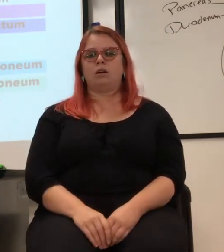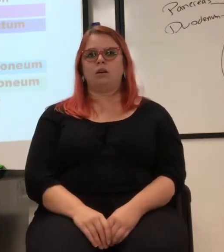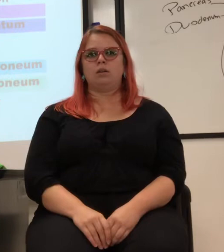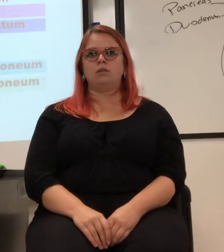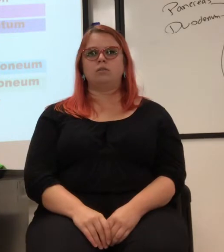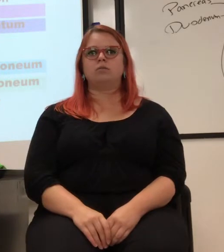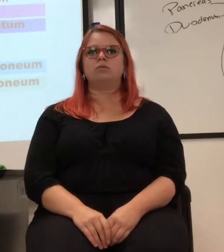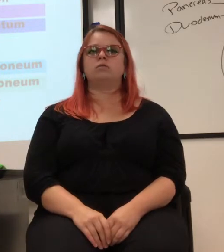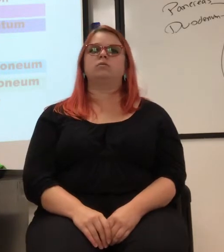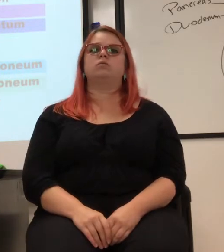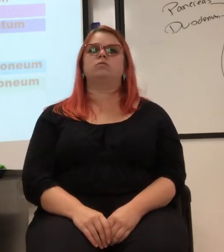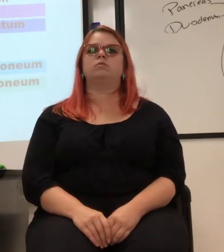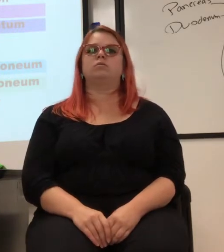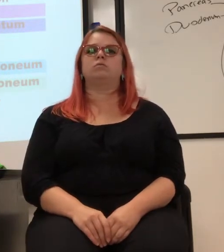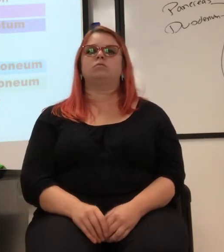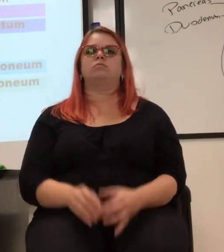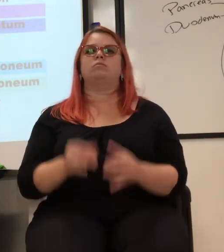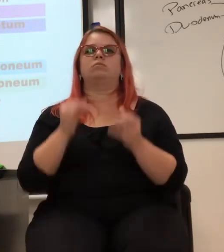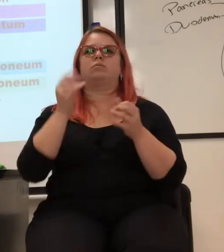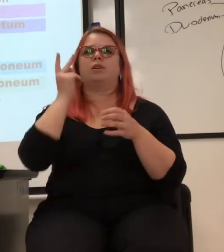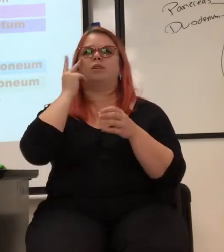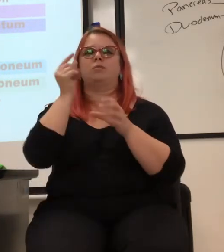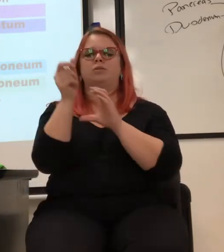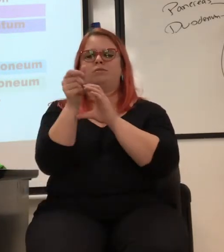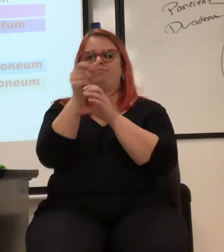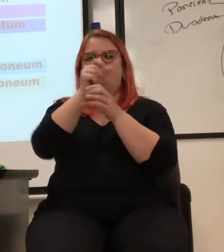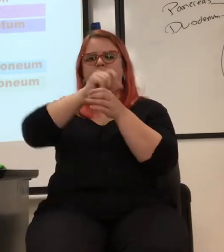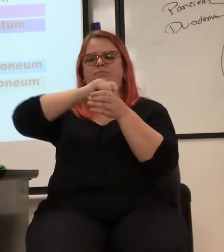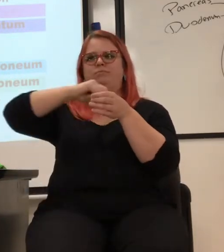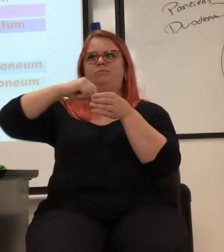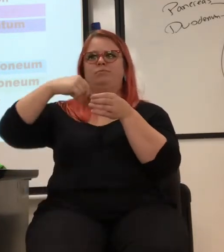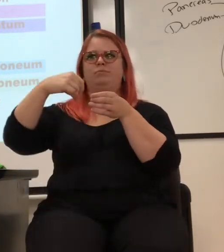a mesentery going around there.